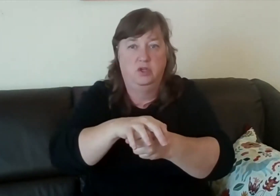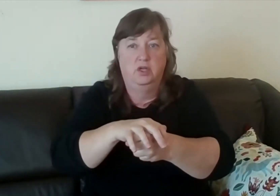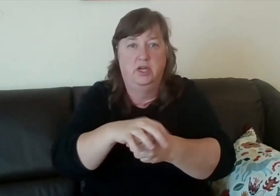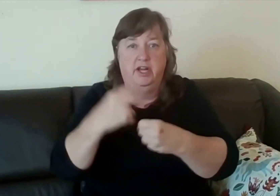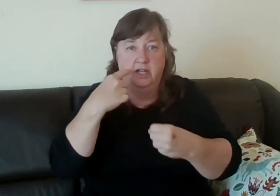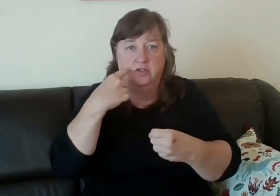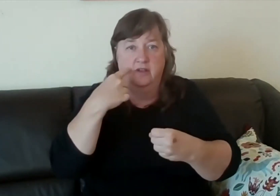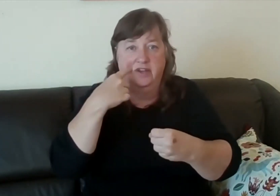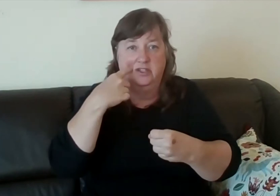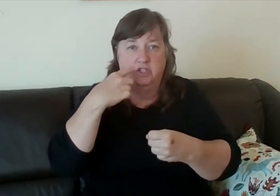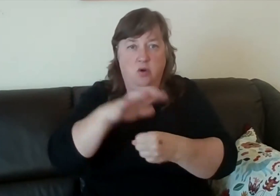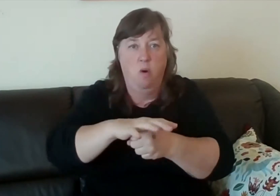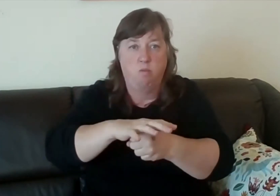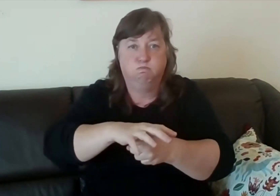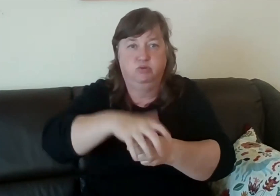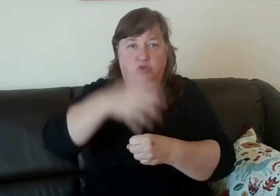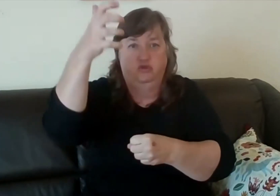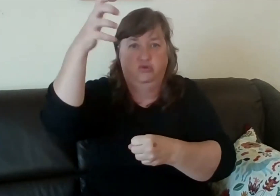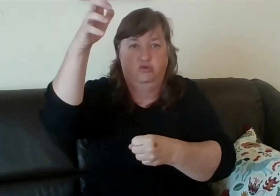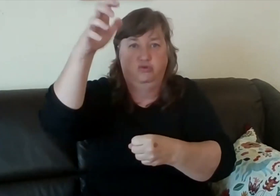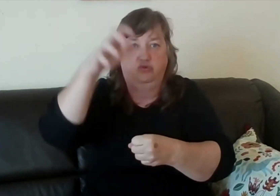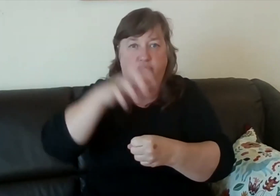And you gotta do that face too.